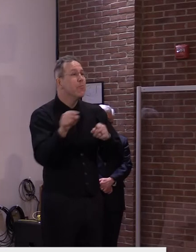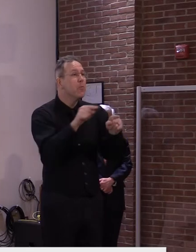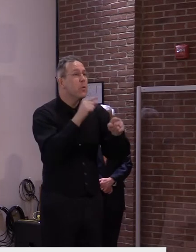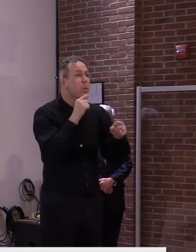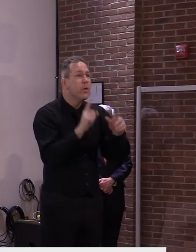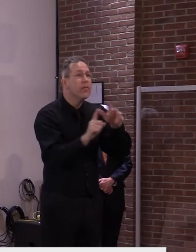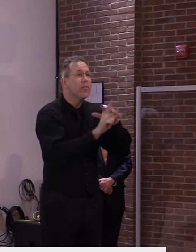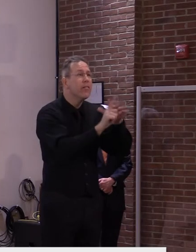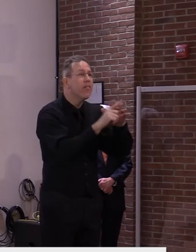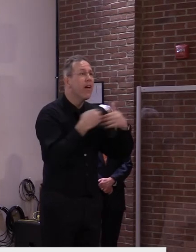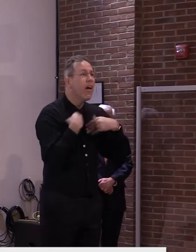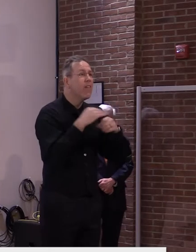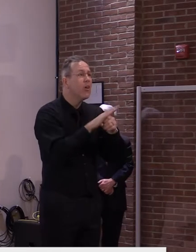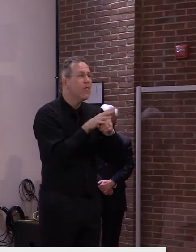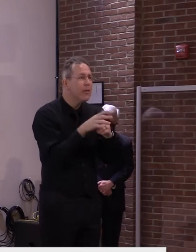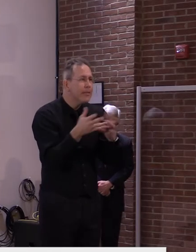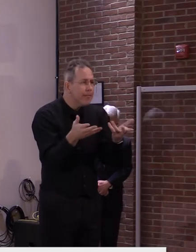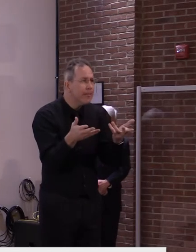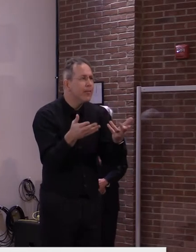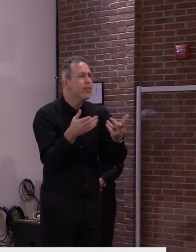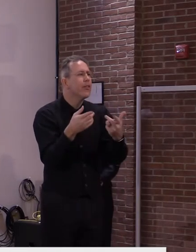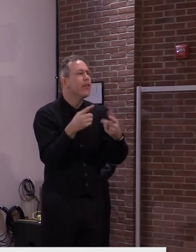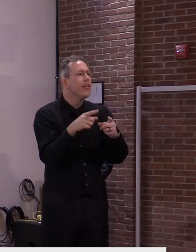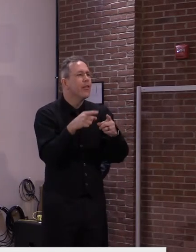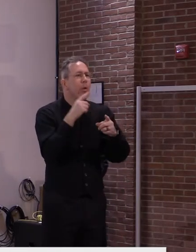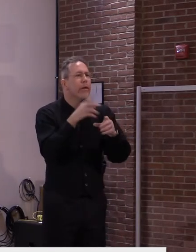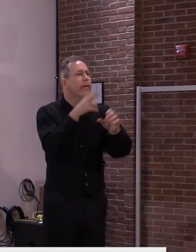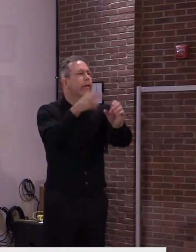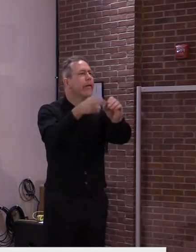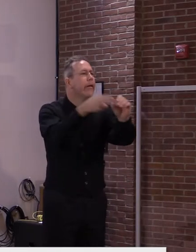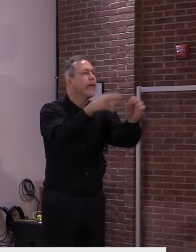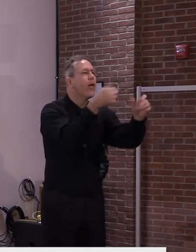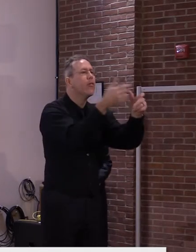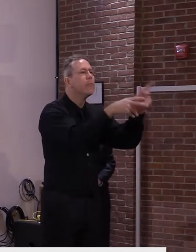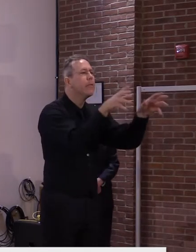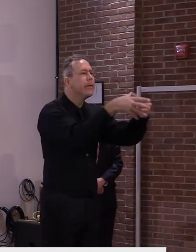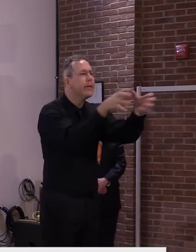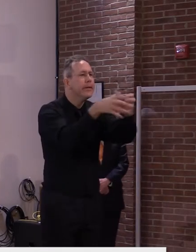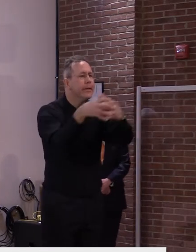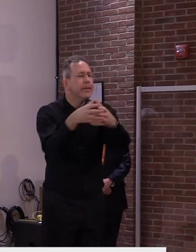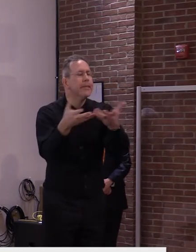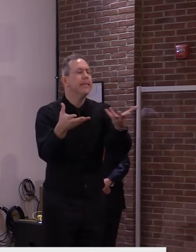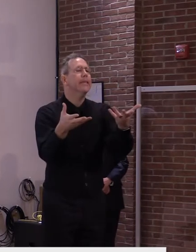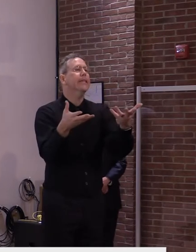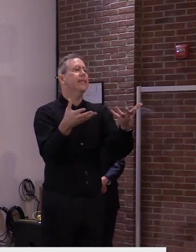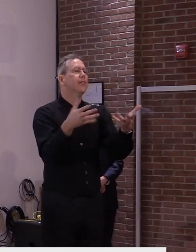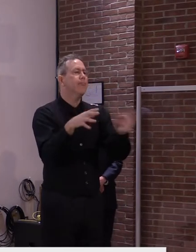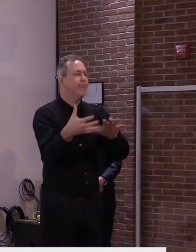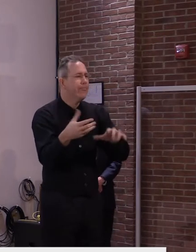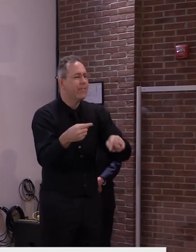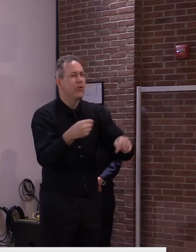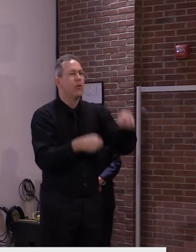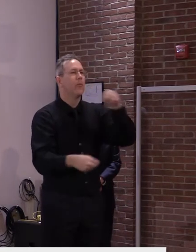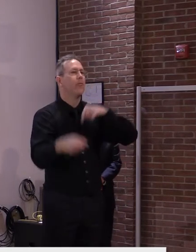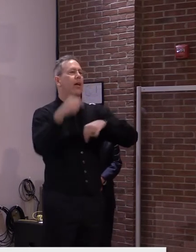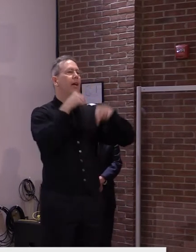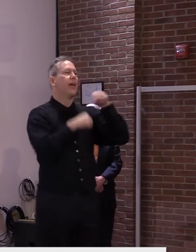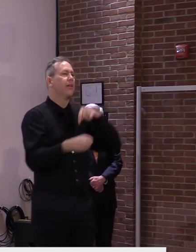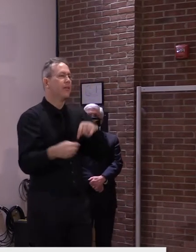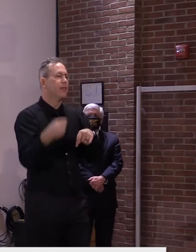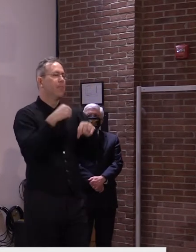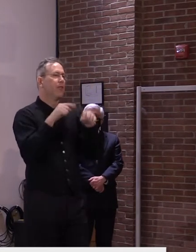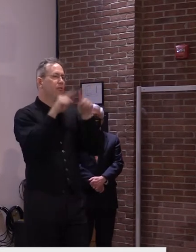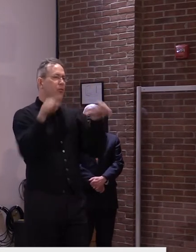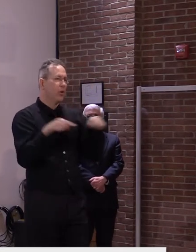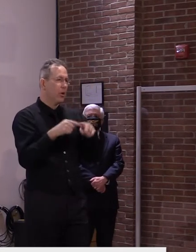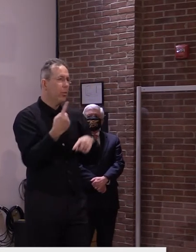refining their testing protocol with regard to their contacts and trying to make sure that we can identify anyone who's going to become a